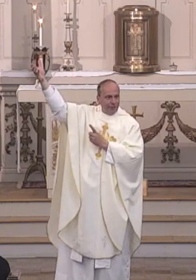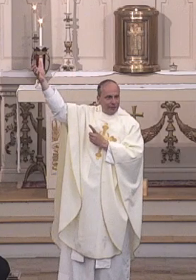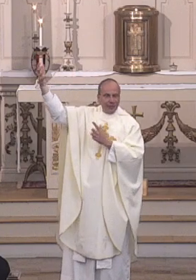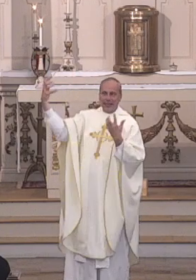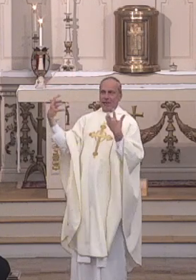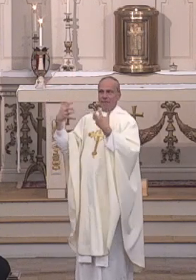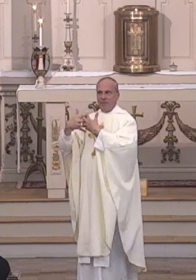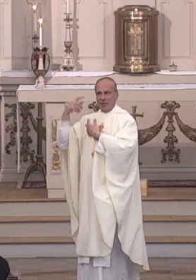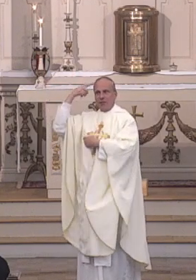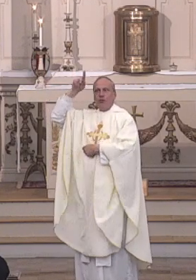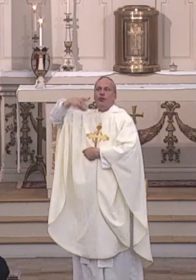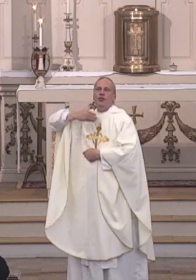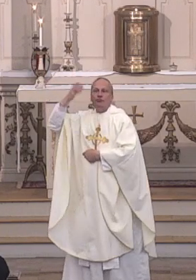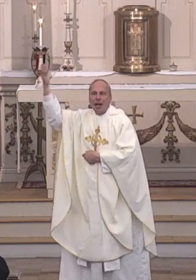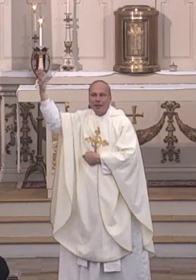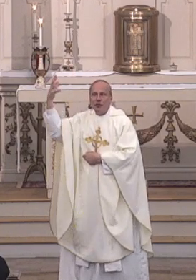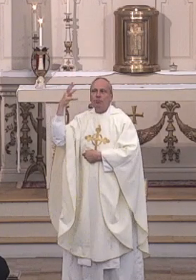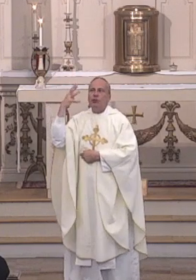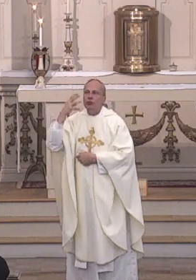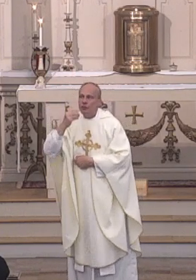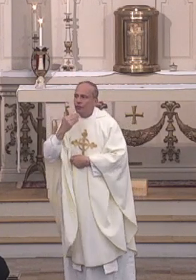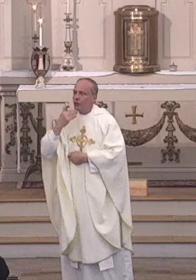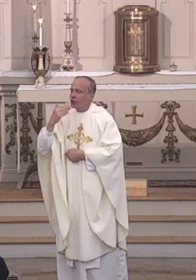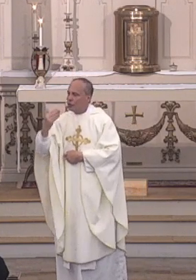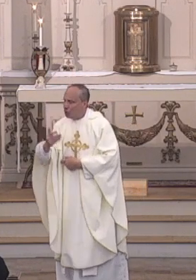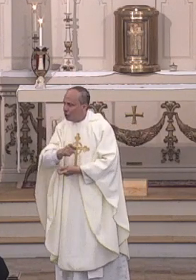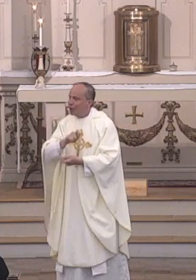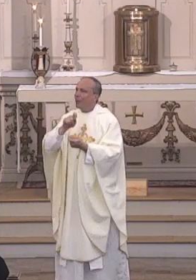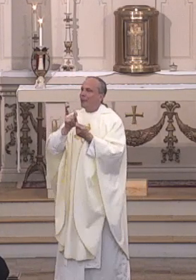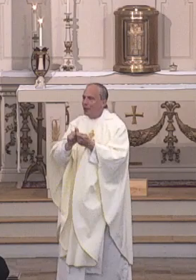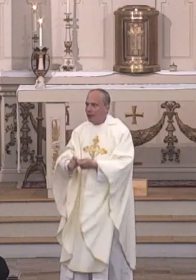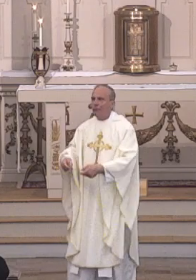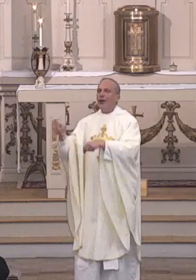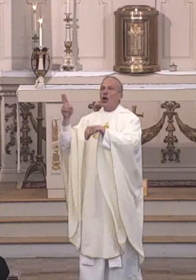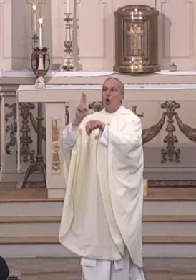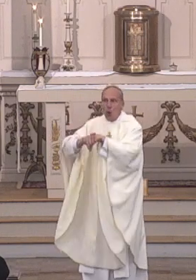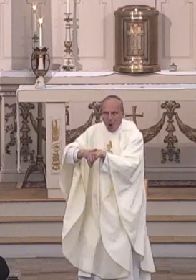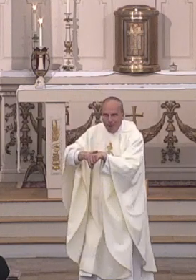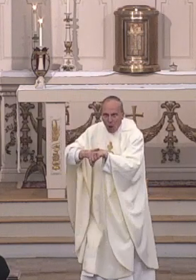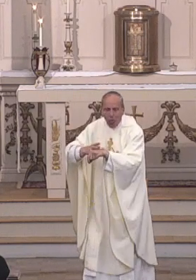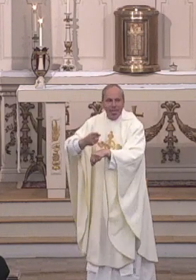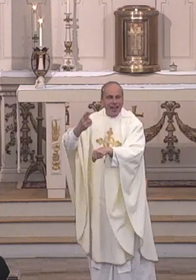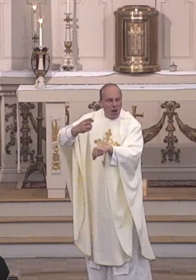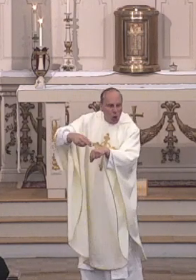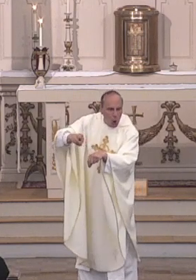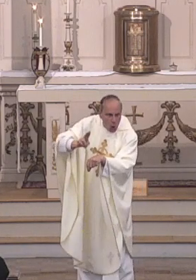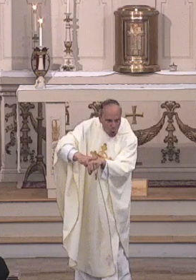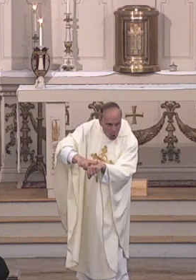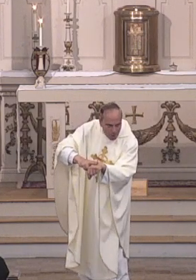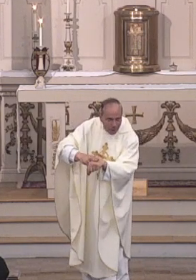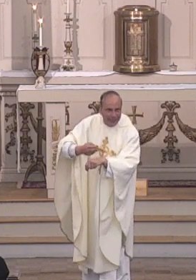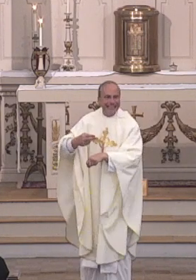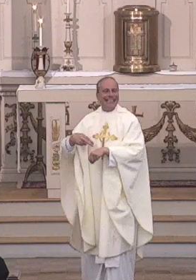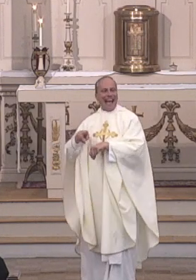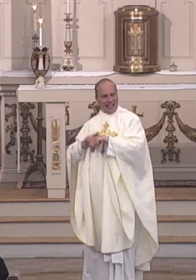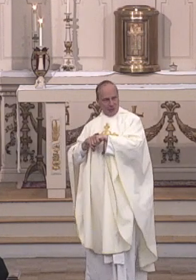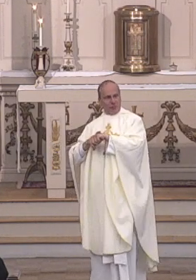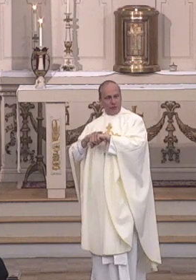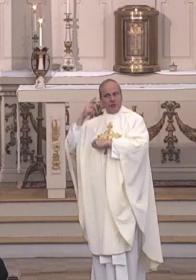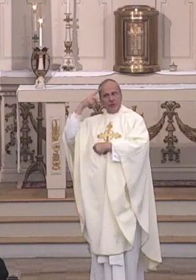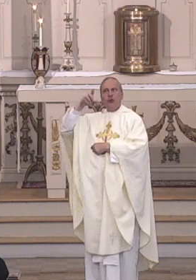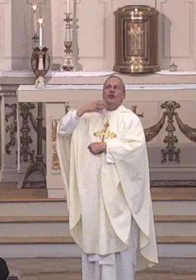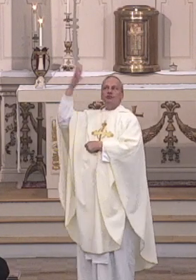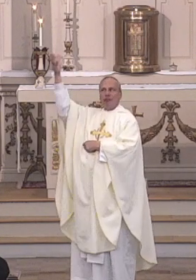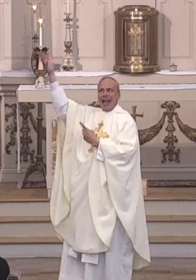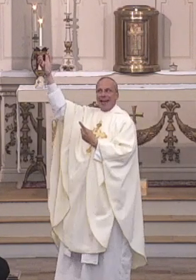And it is natural for a giraffe to have a long neck. It's a good and beautiful, normal thing for giraffes